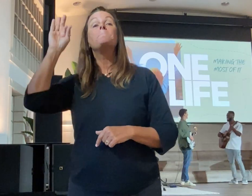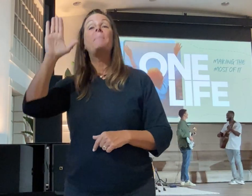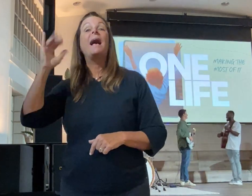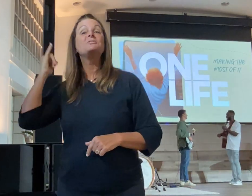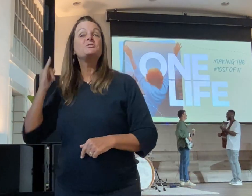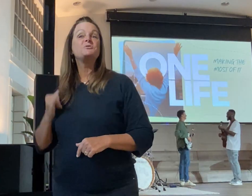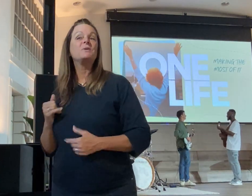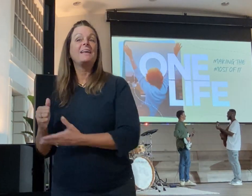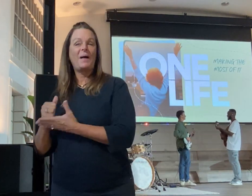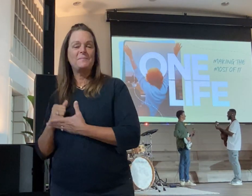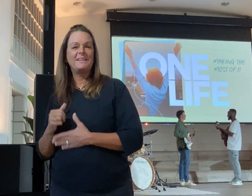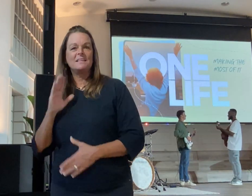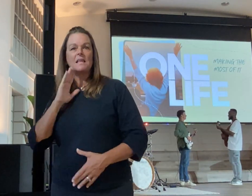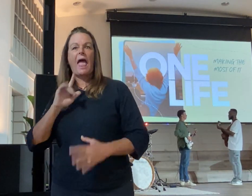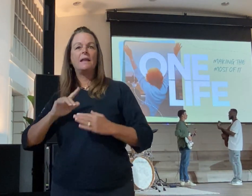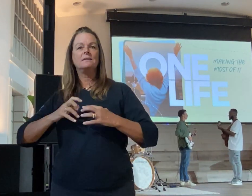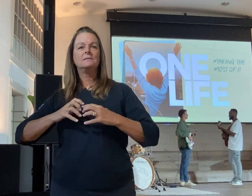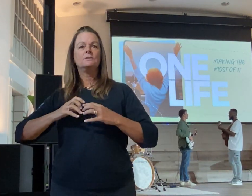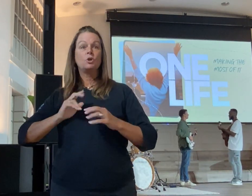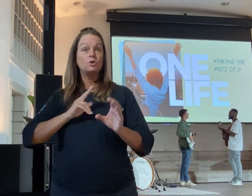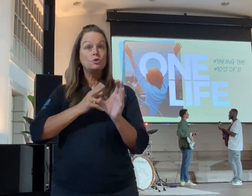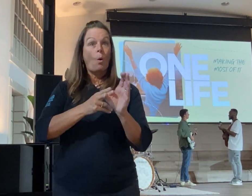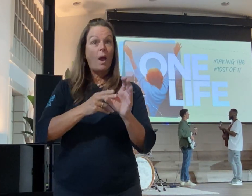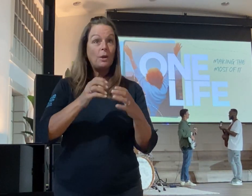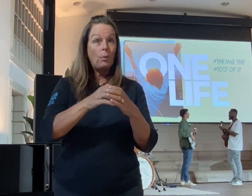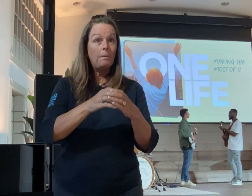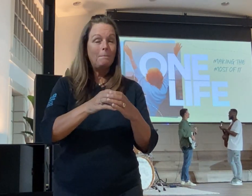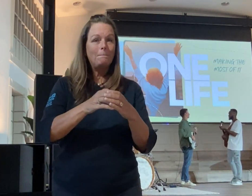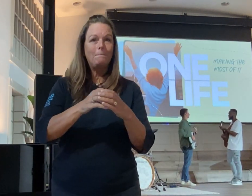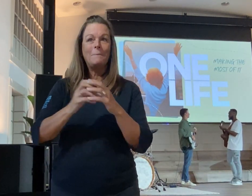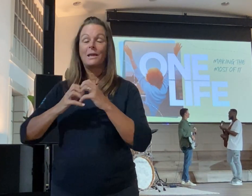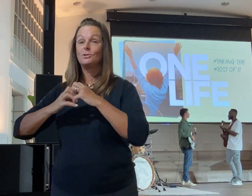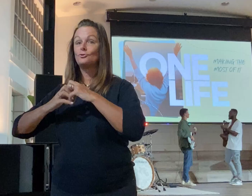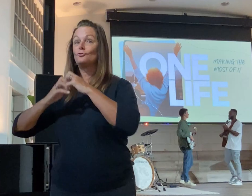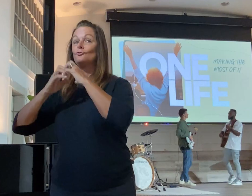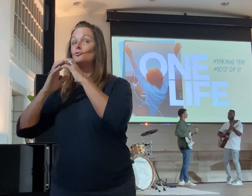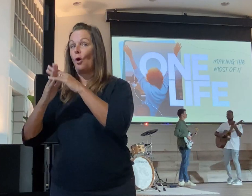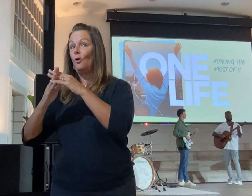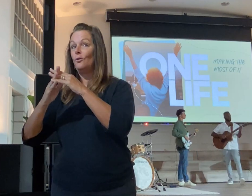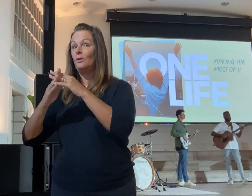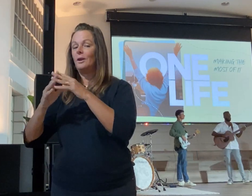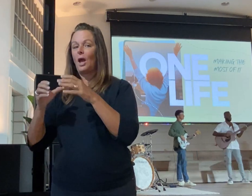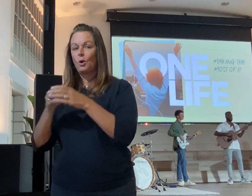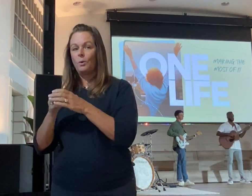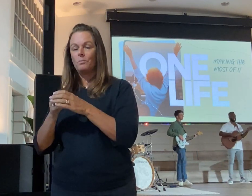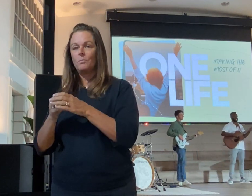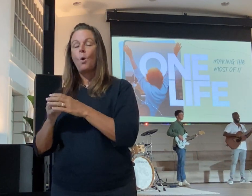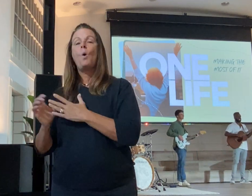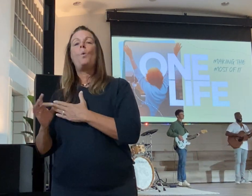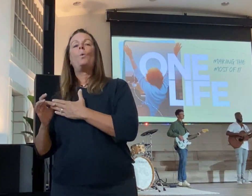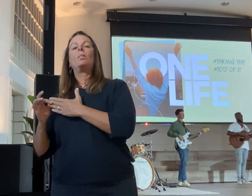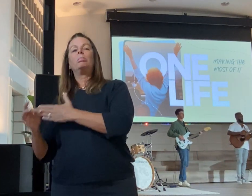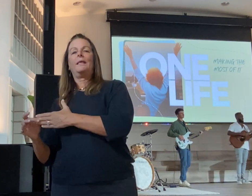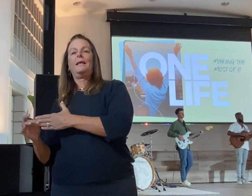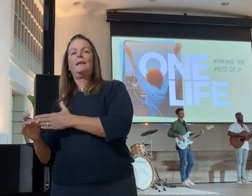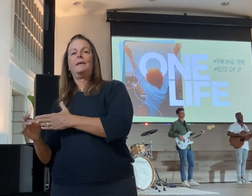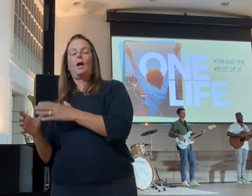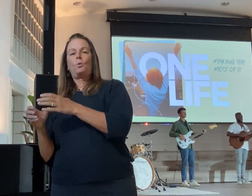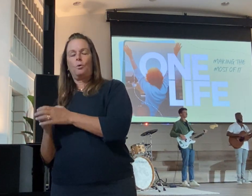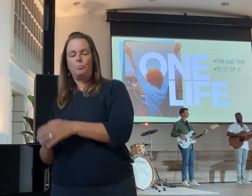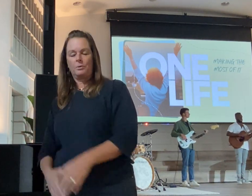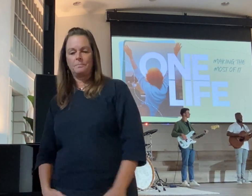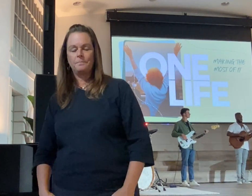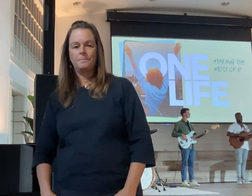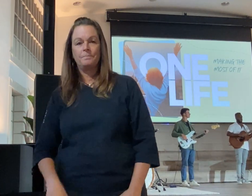those with you, right? Join a group, start a group, lead a group. We've got Pastor Alec, our group's pastor, in the back, ready